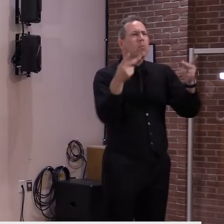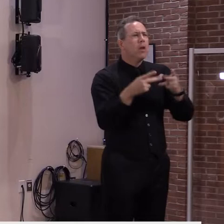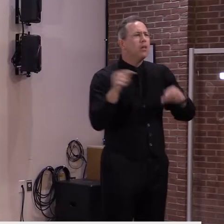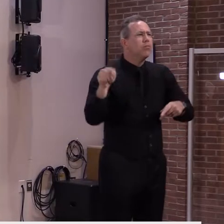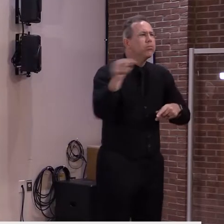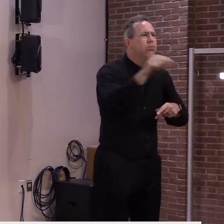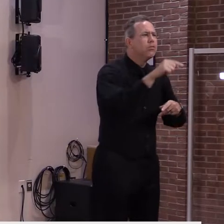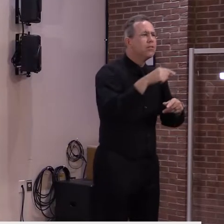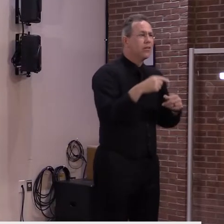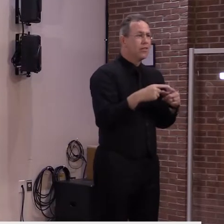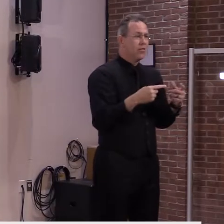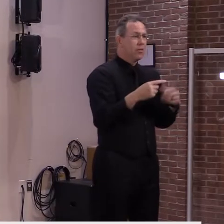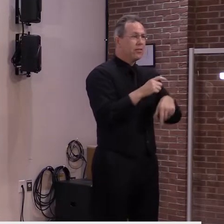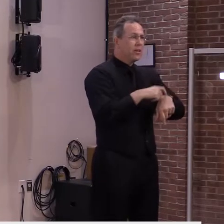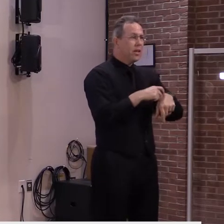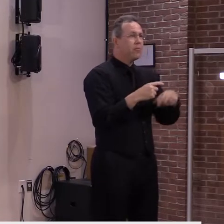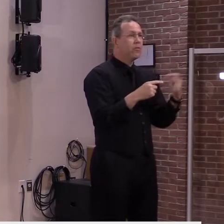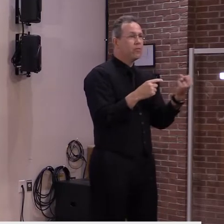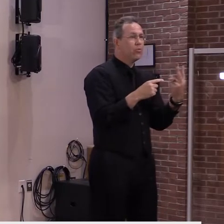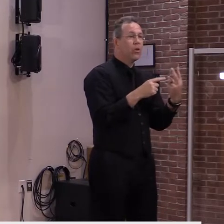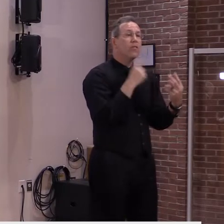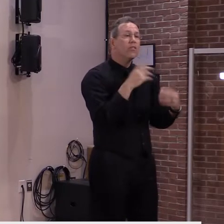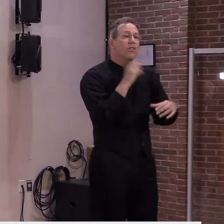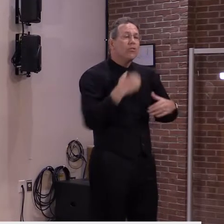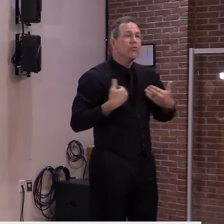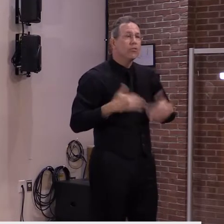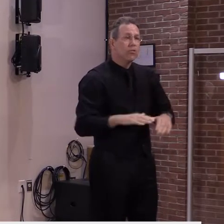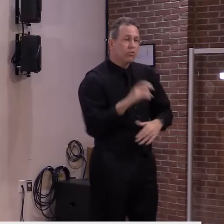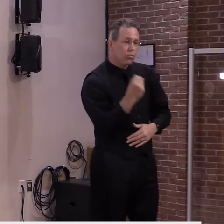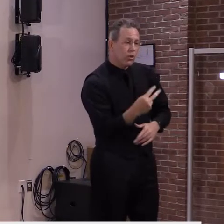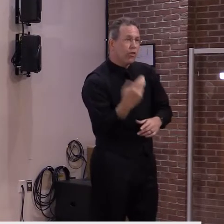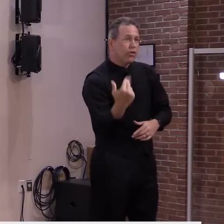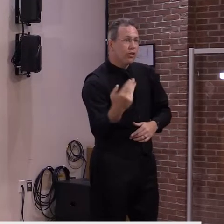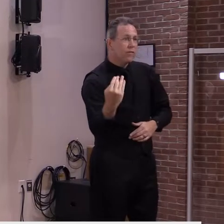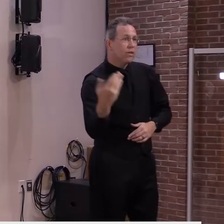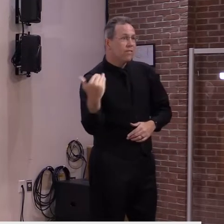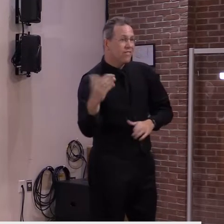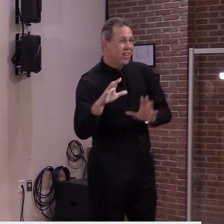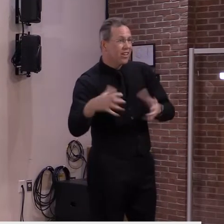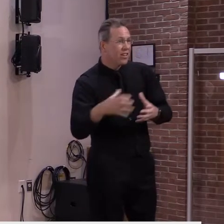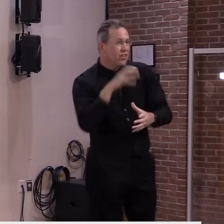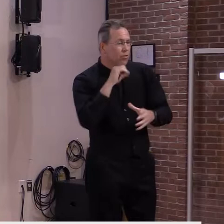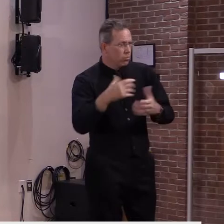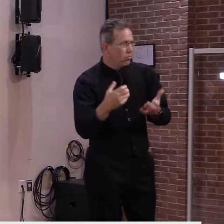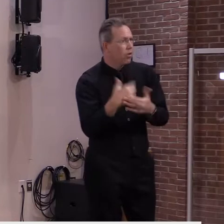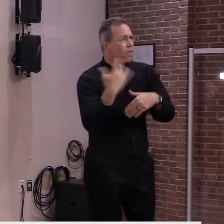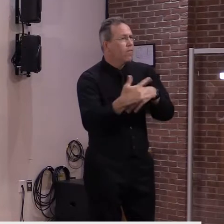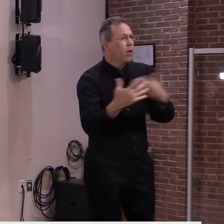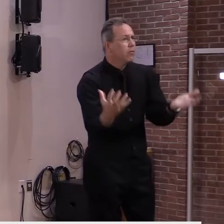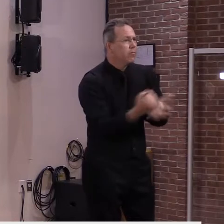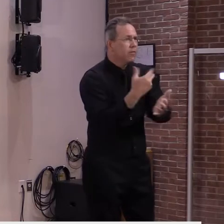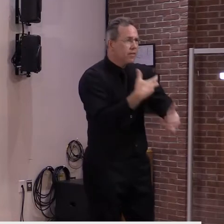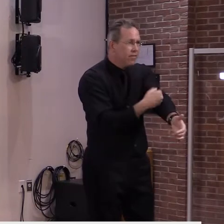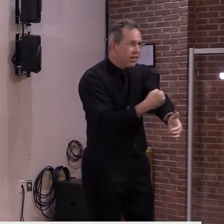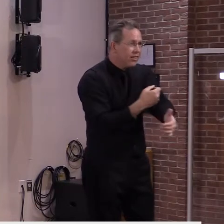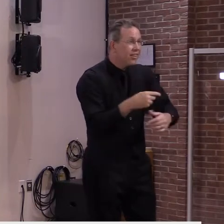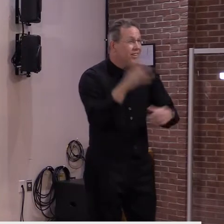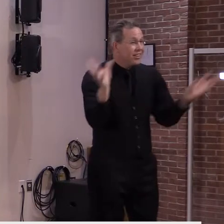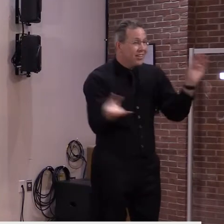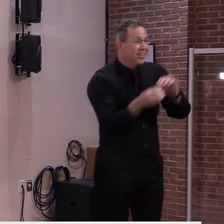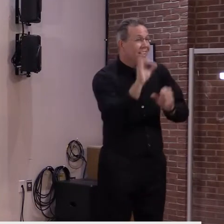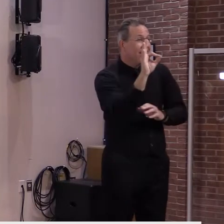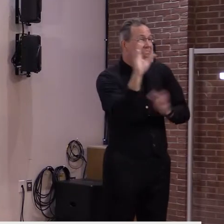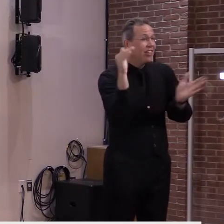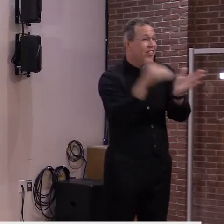Thursday. As of this morning, more than 9,000 12 to 15-year-olds have made appointments. We are making